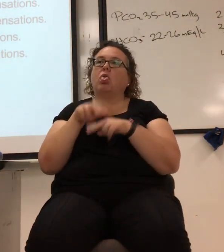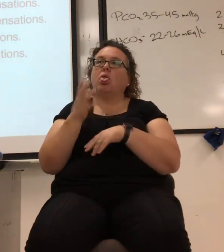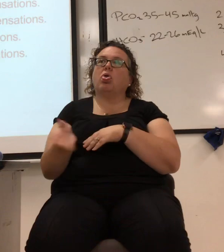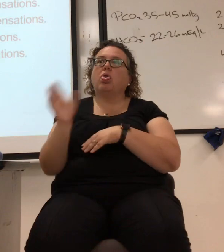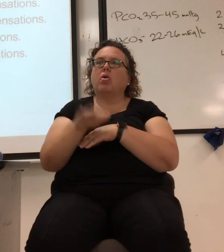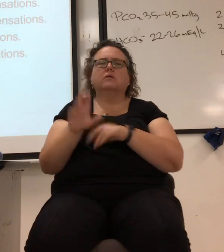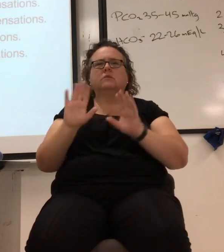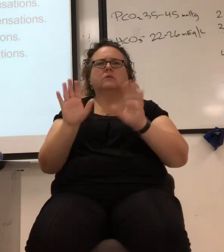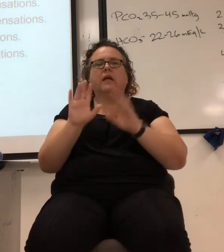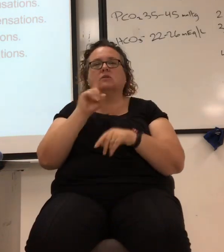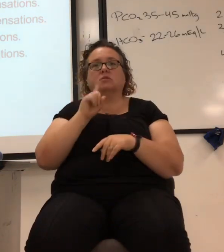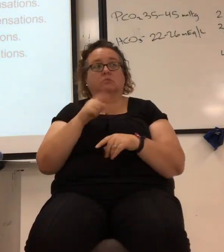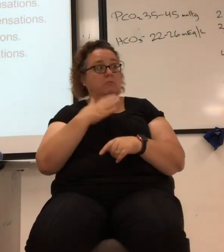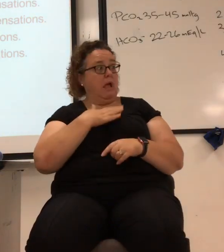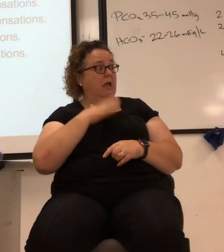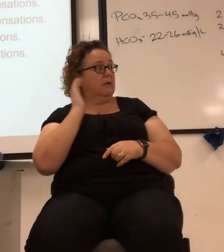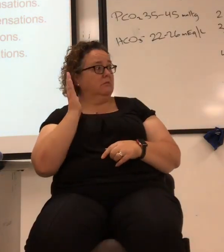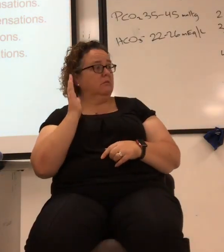compensation.